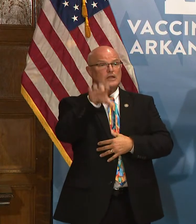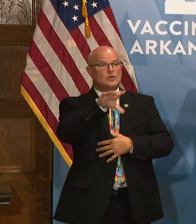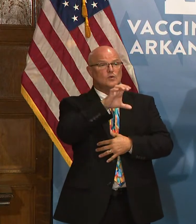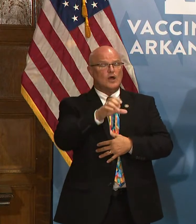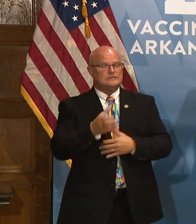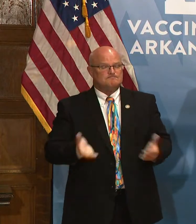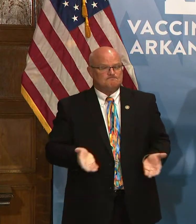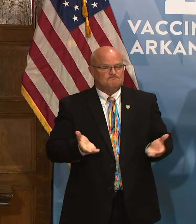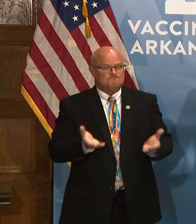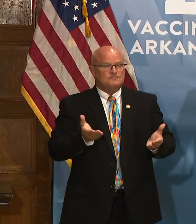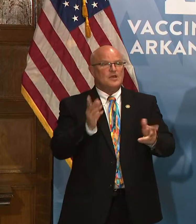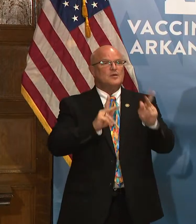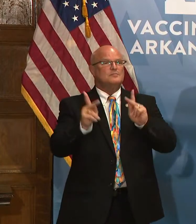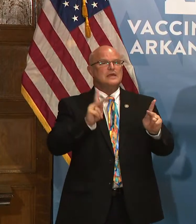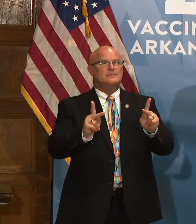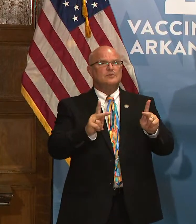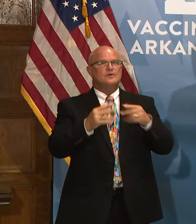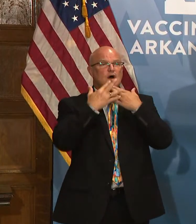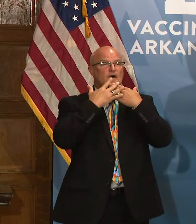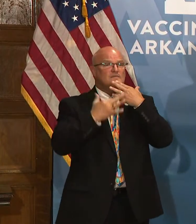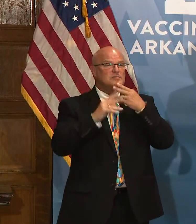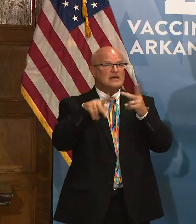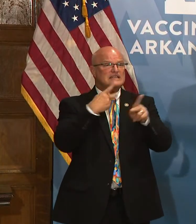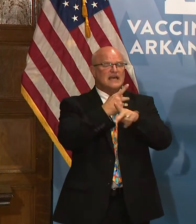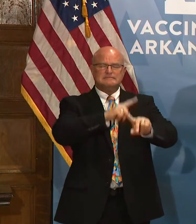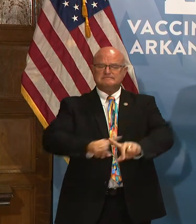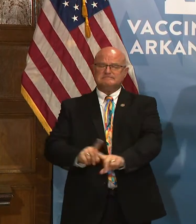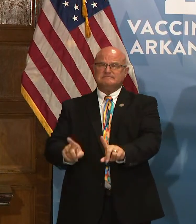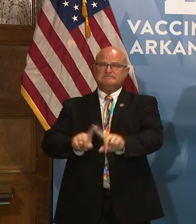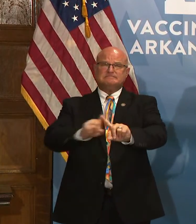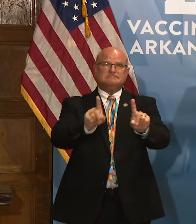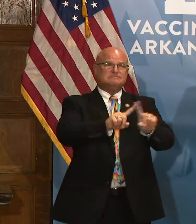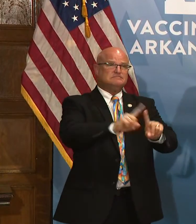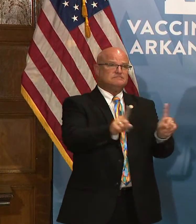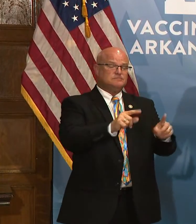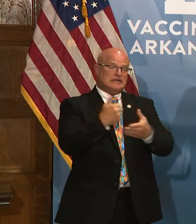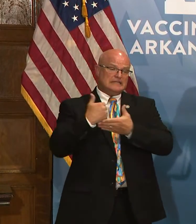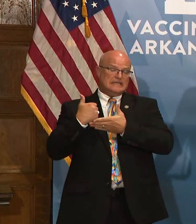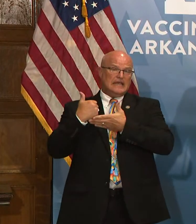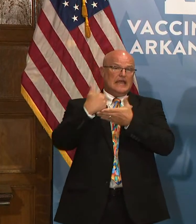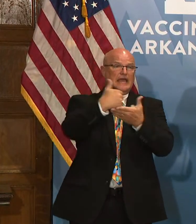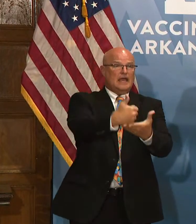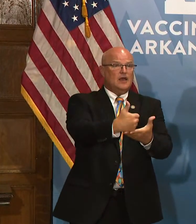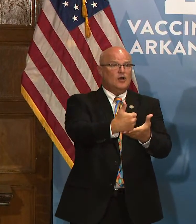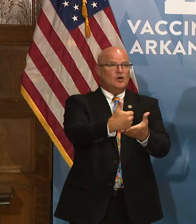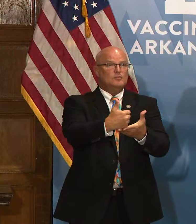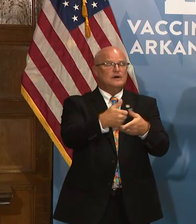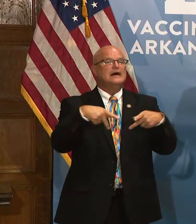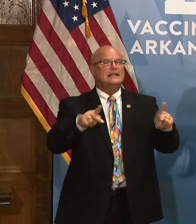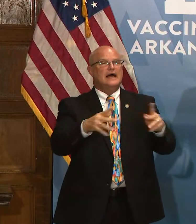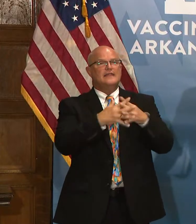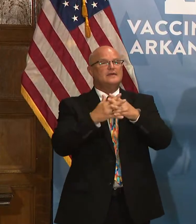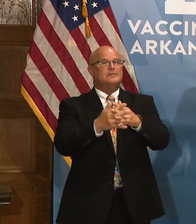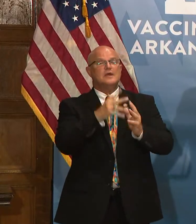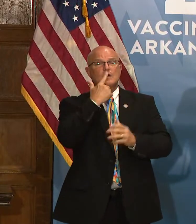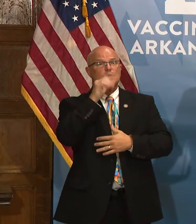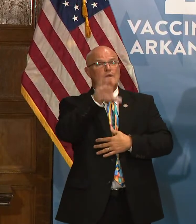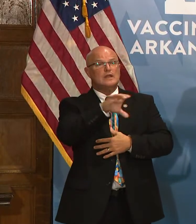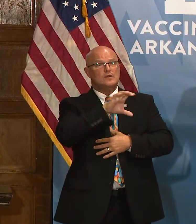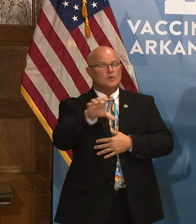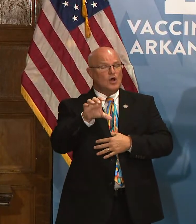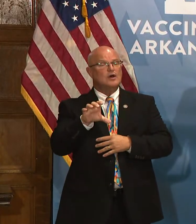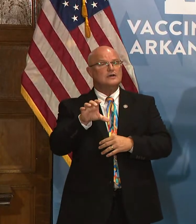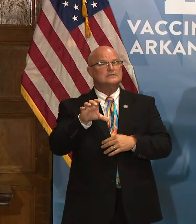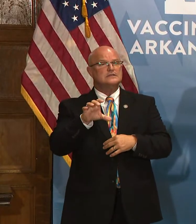urging donors of all blood types to donate to help allow the American Red Cross to